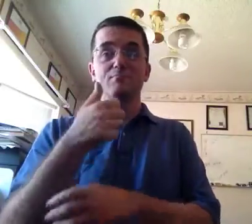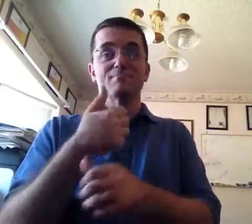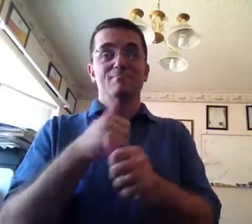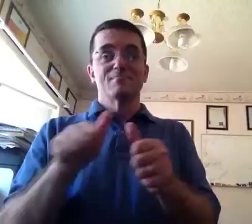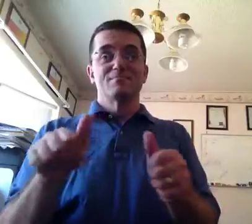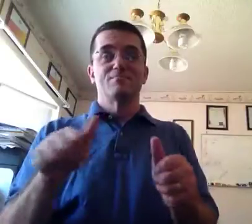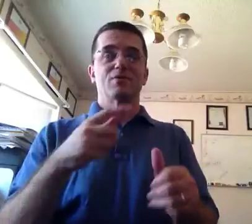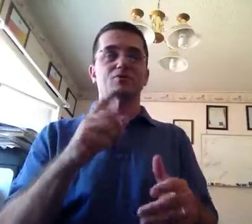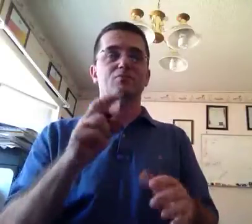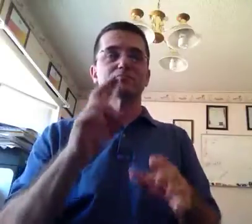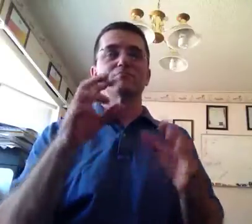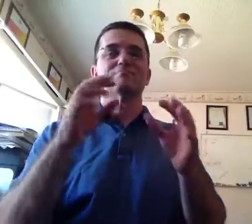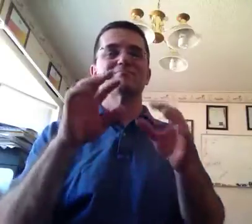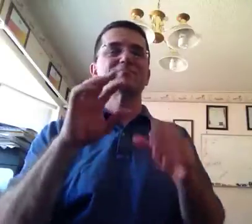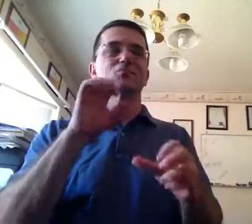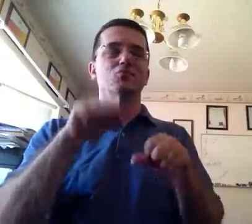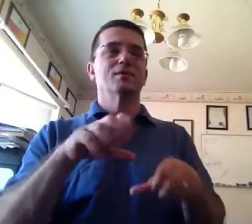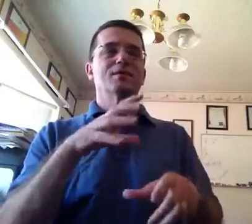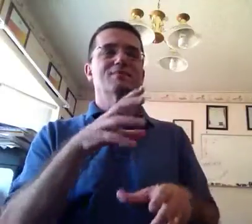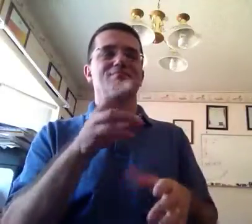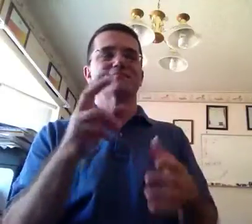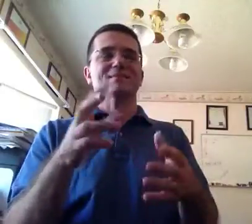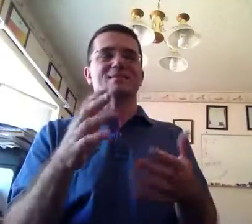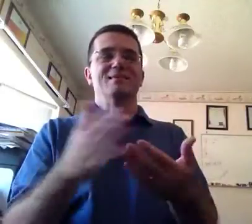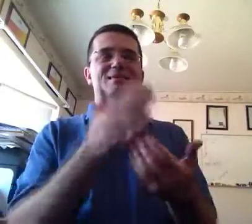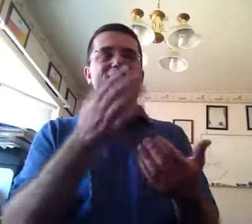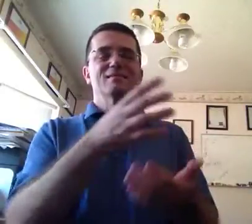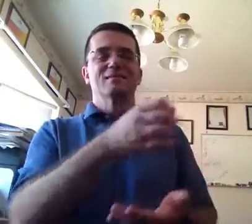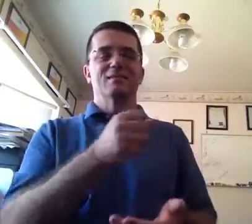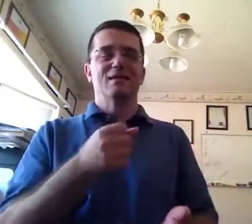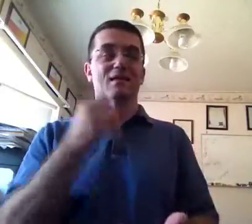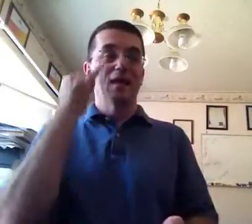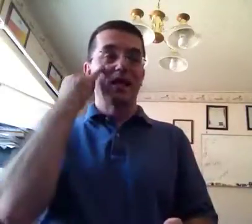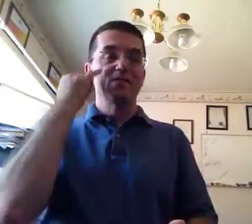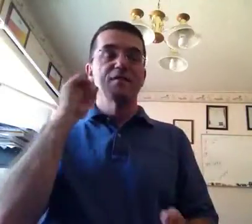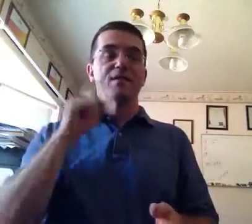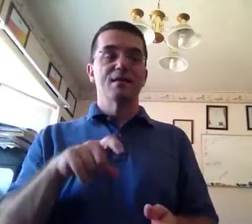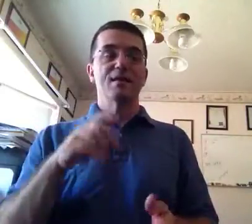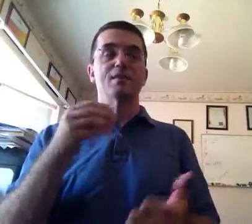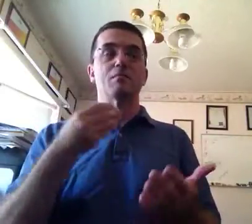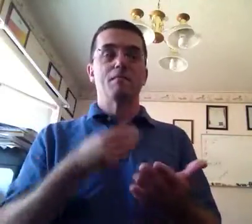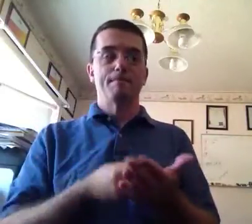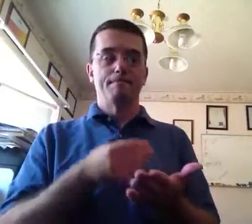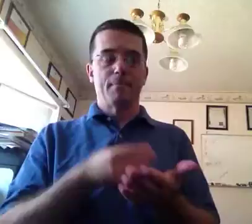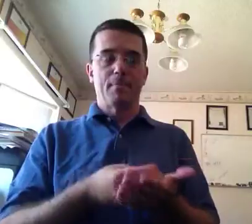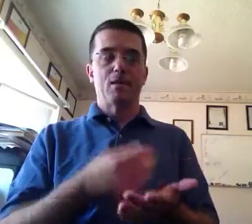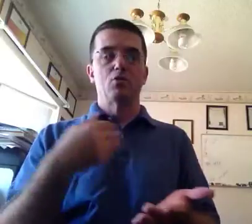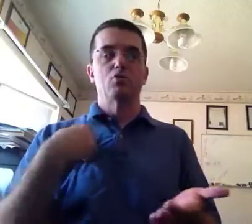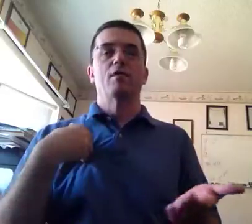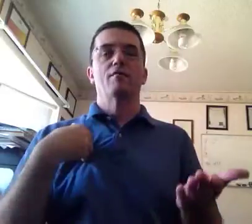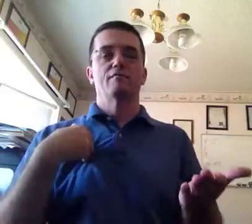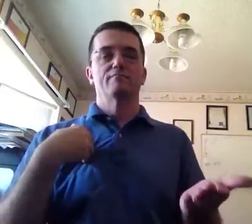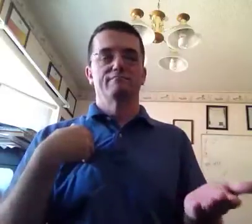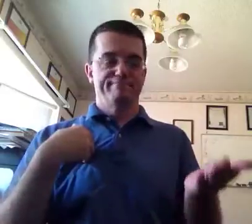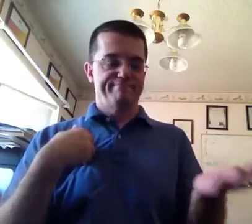liquid, but you can get to it. So that if he needs some money, you've got some. Mm-hmm.